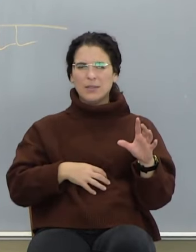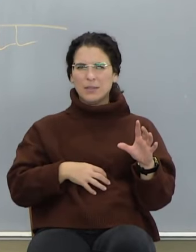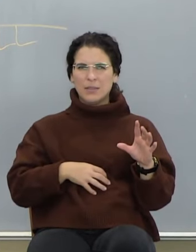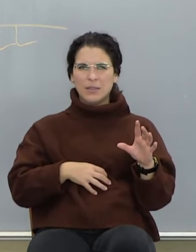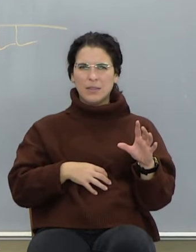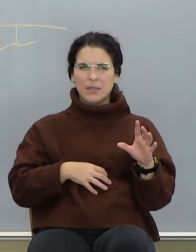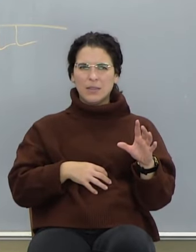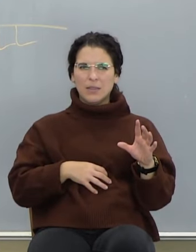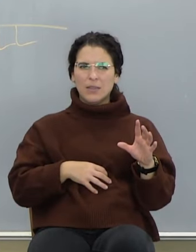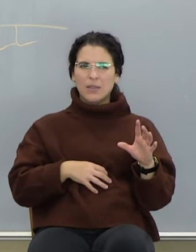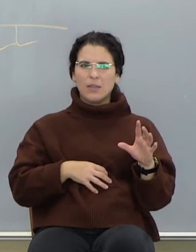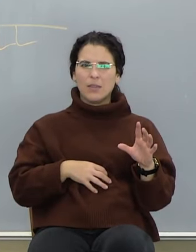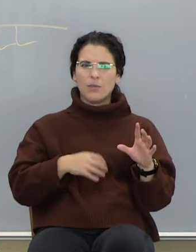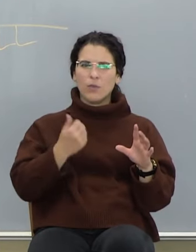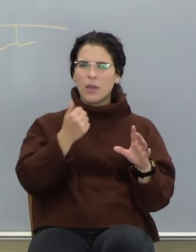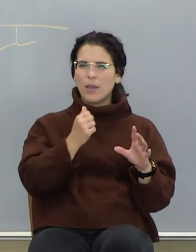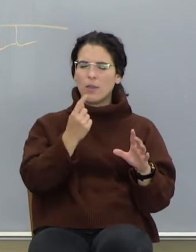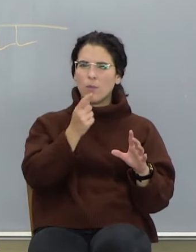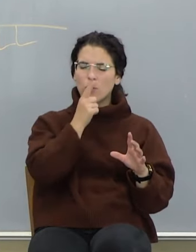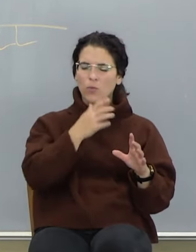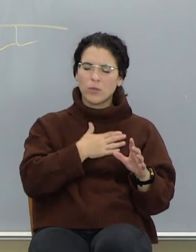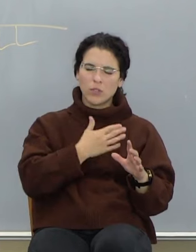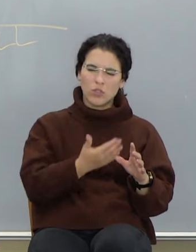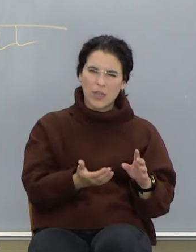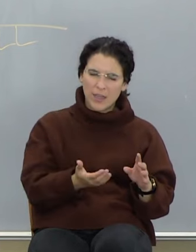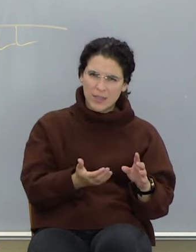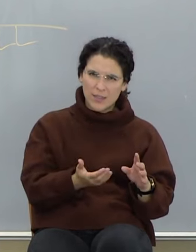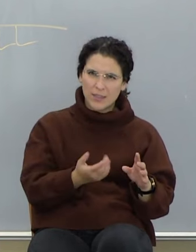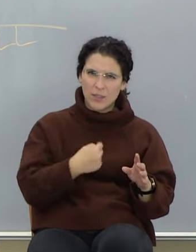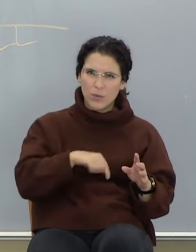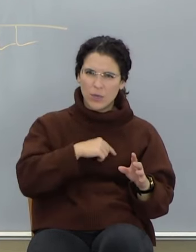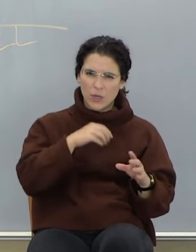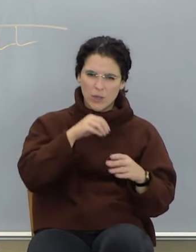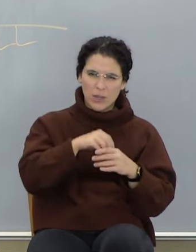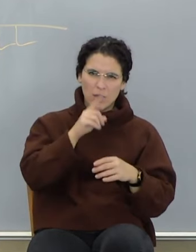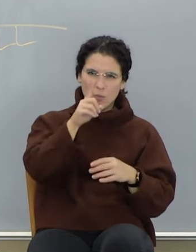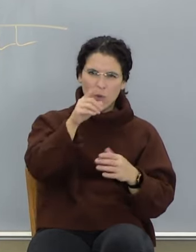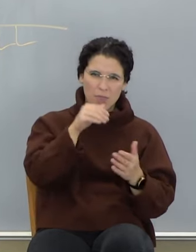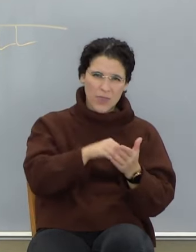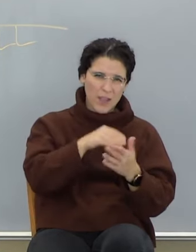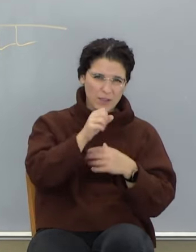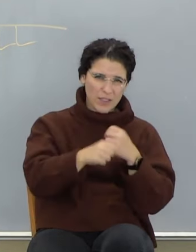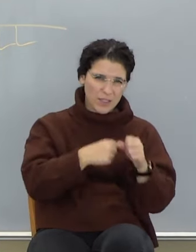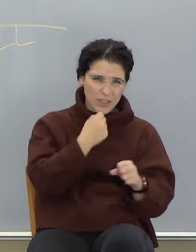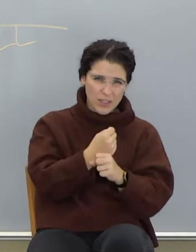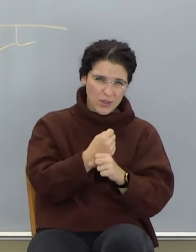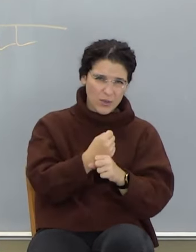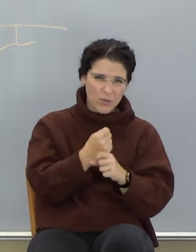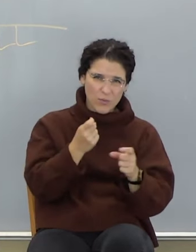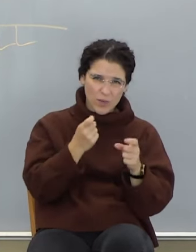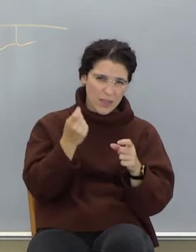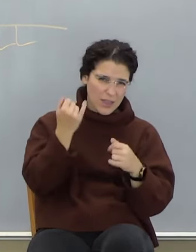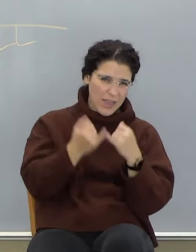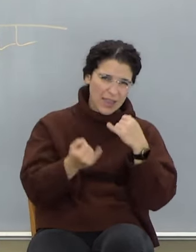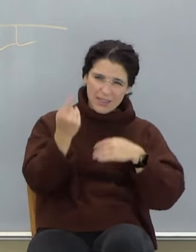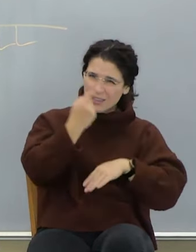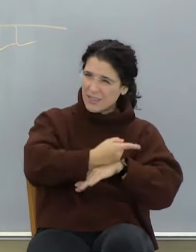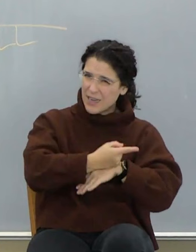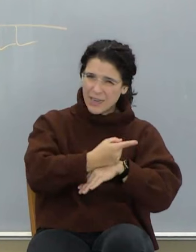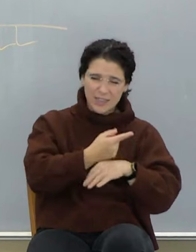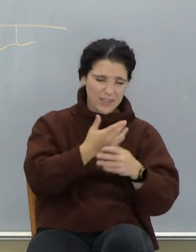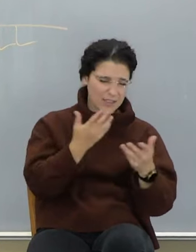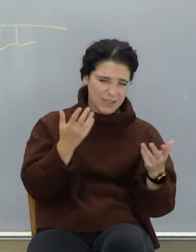And for anyone to suggest we're in those last days.